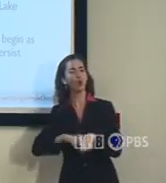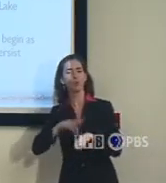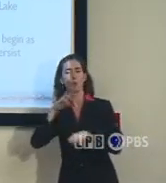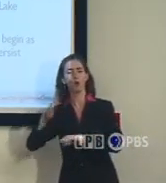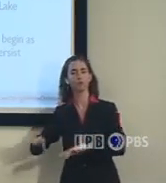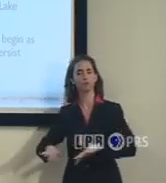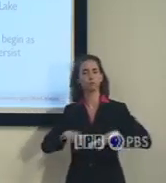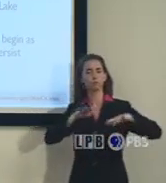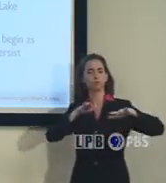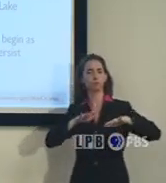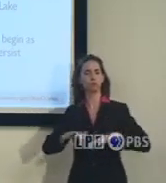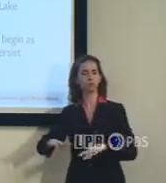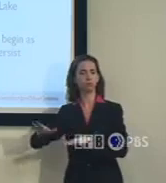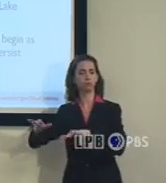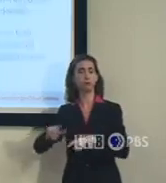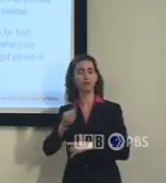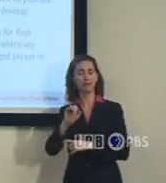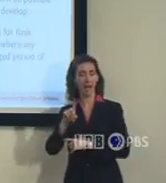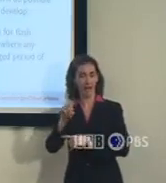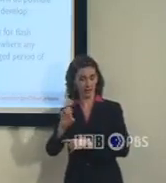little tidal influence.